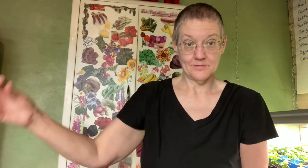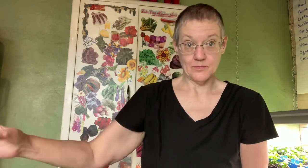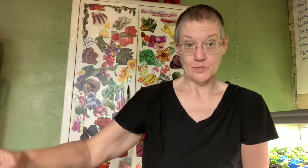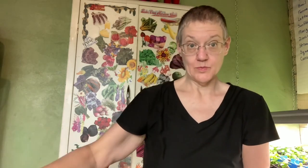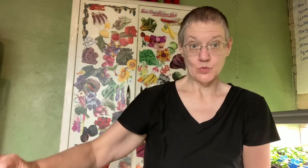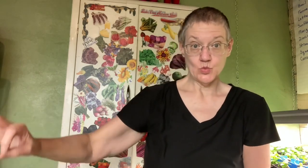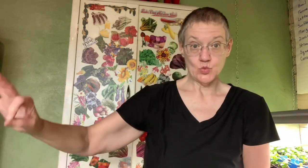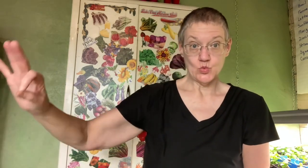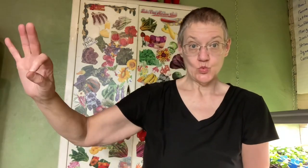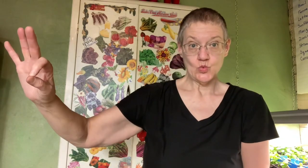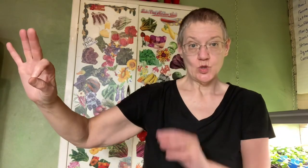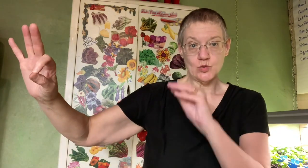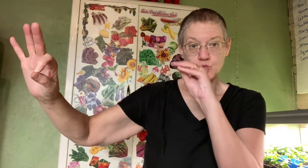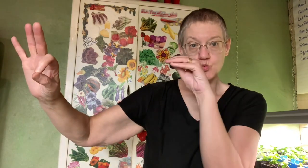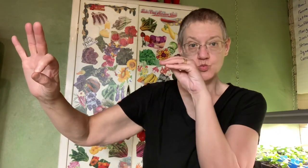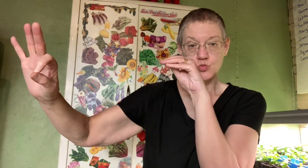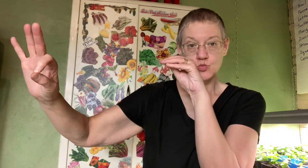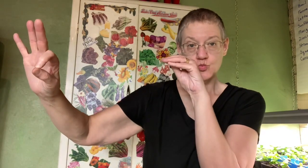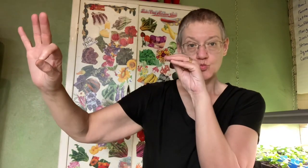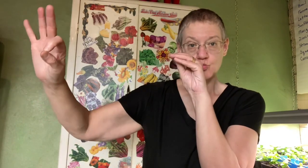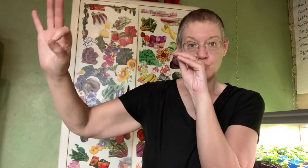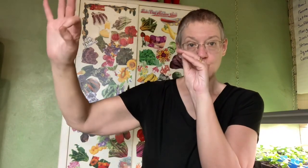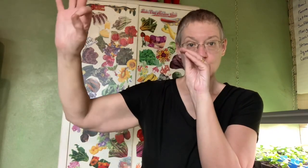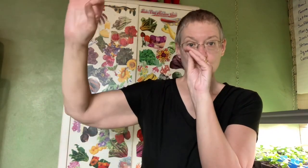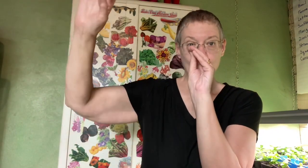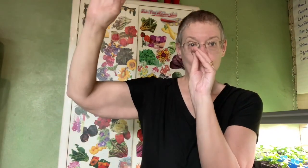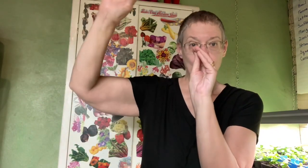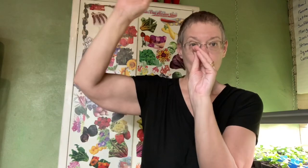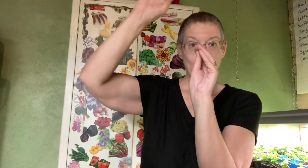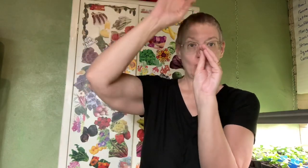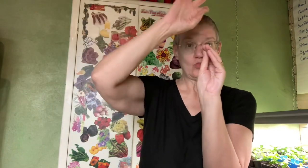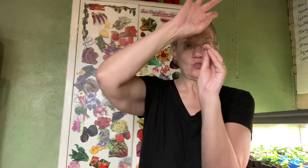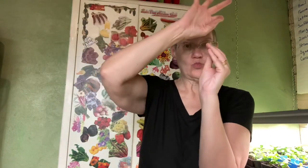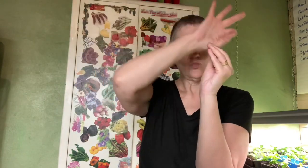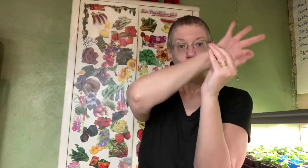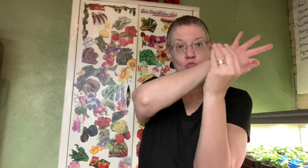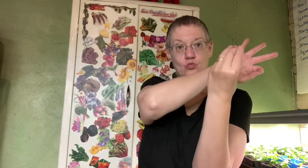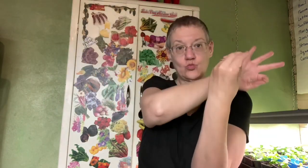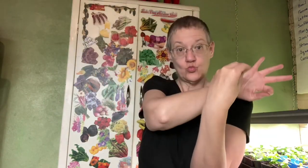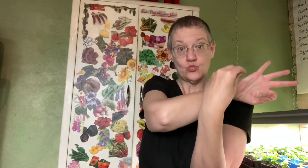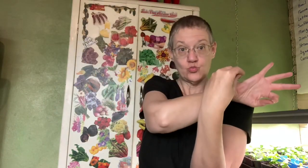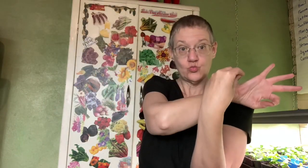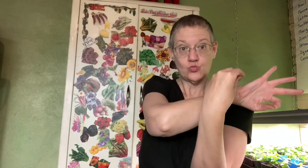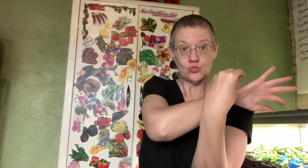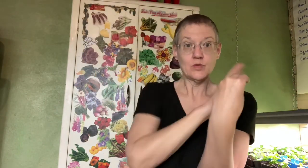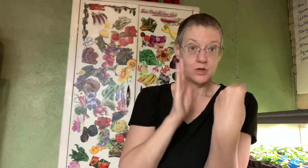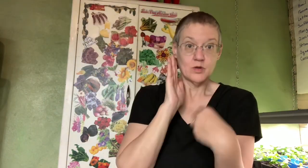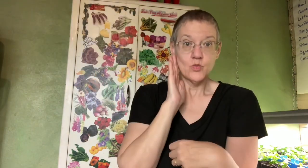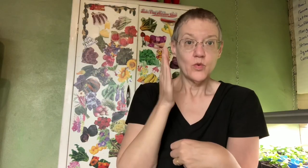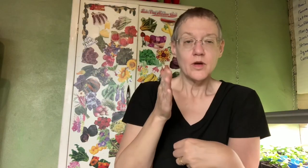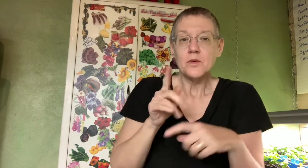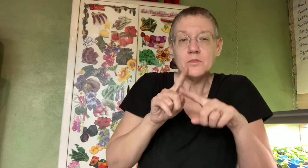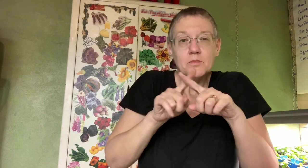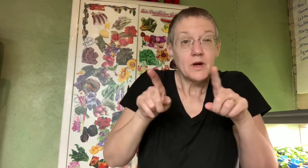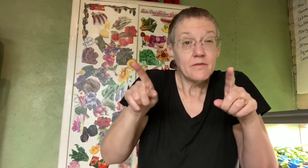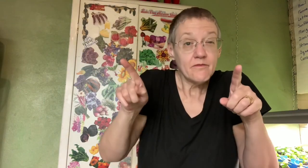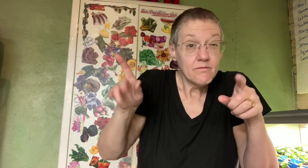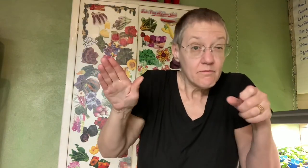garden. The morning sun, the flower head will follow it along all through afternoon.